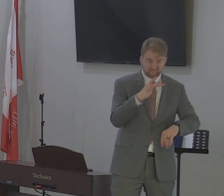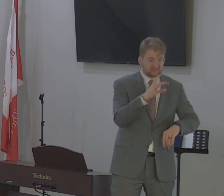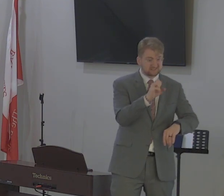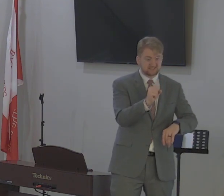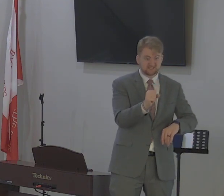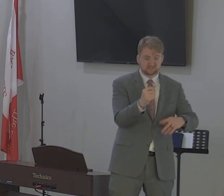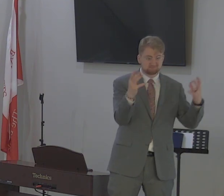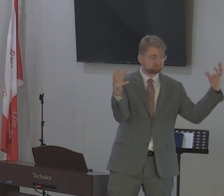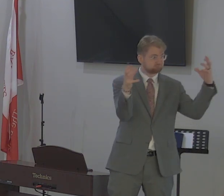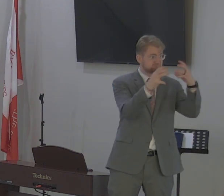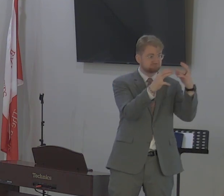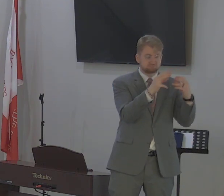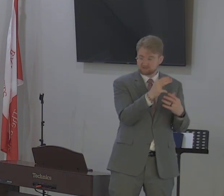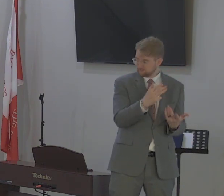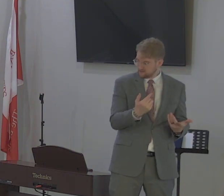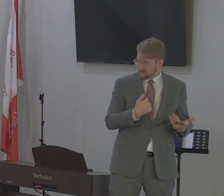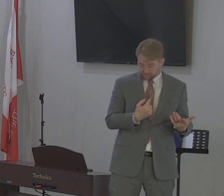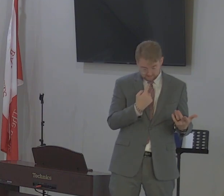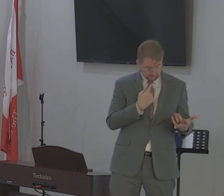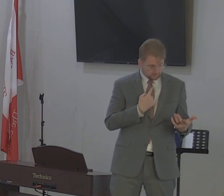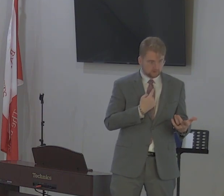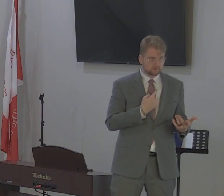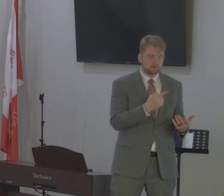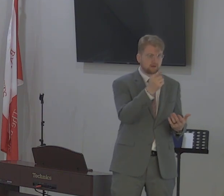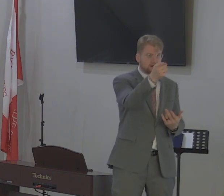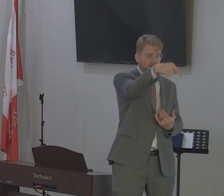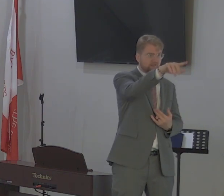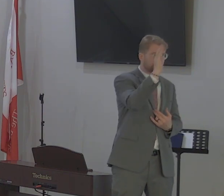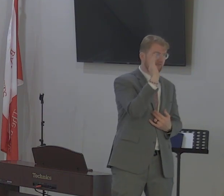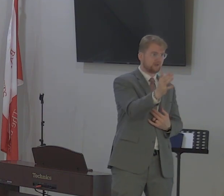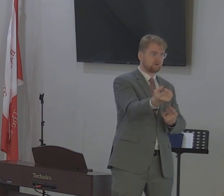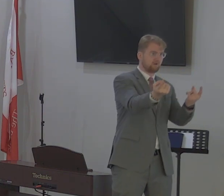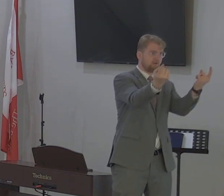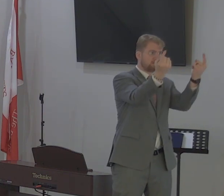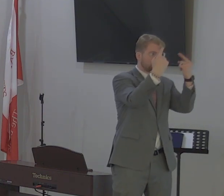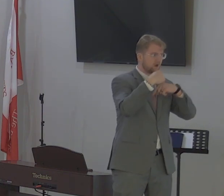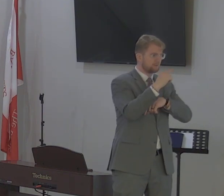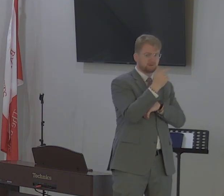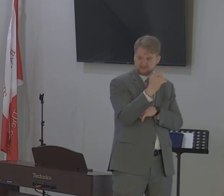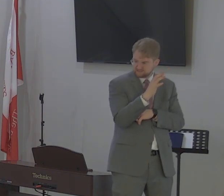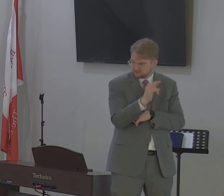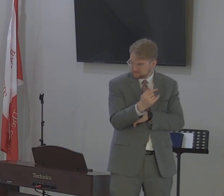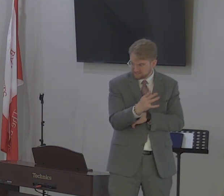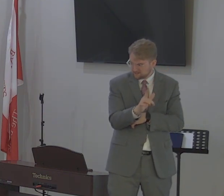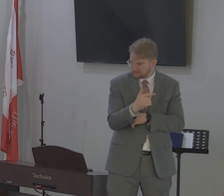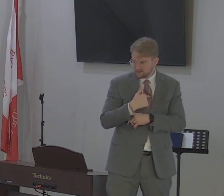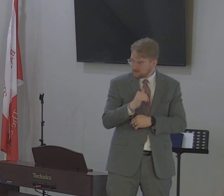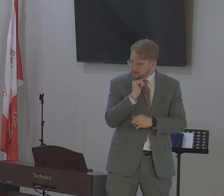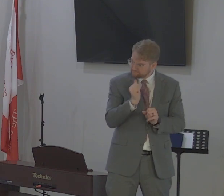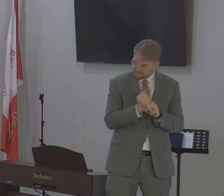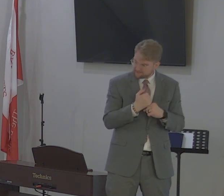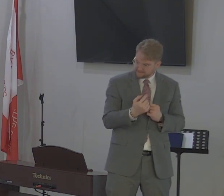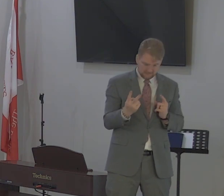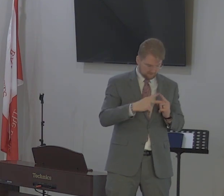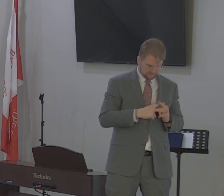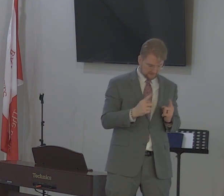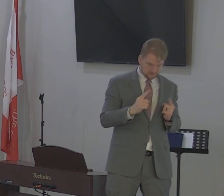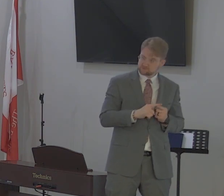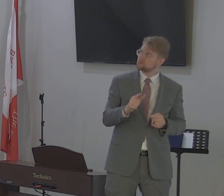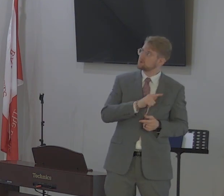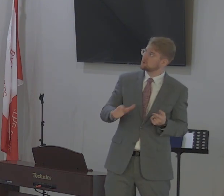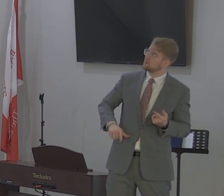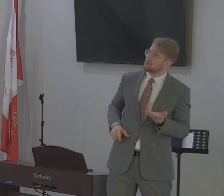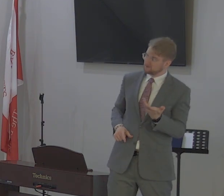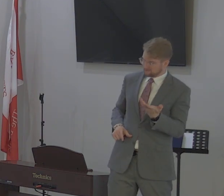together at Michmash, therefore said I, the Philistines will come down now upon me to Gilgal, and I have not made application unto the supplication unto the